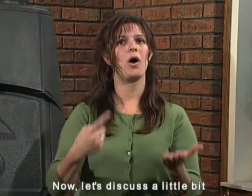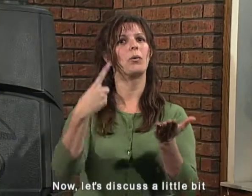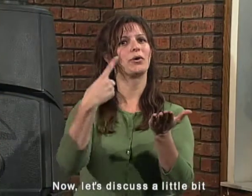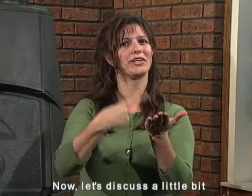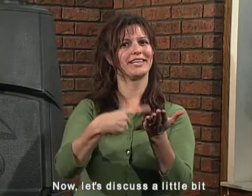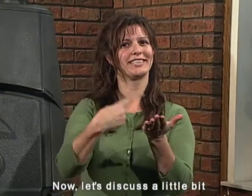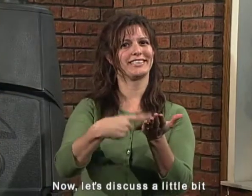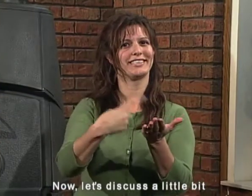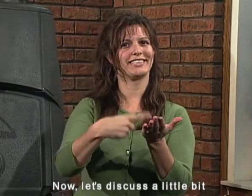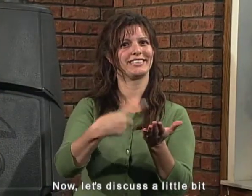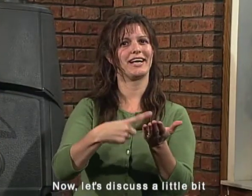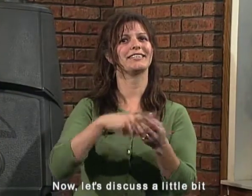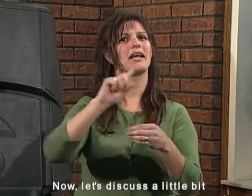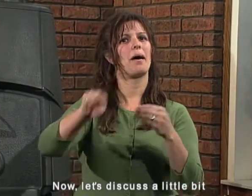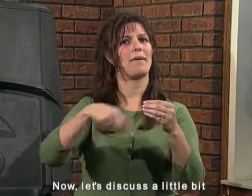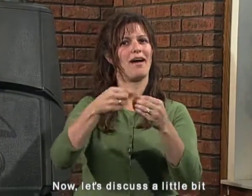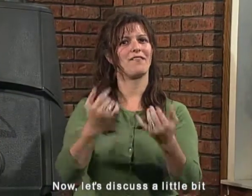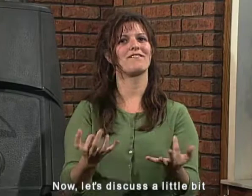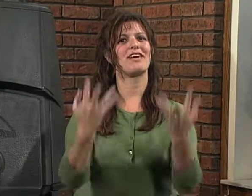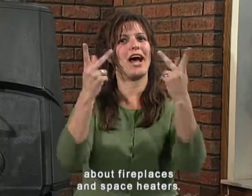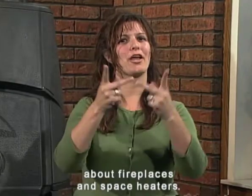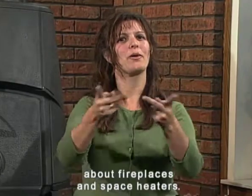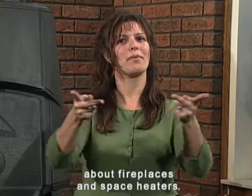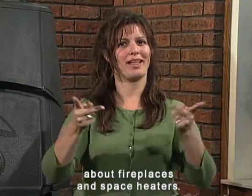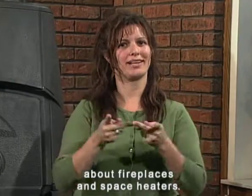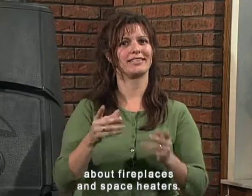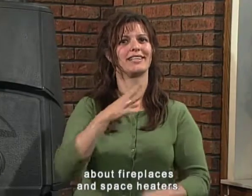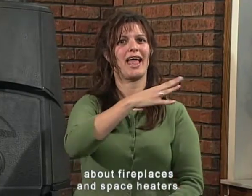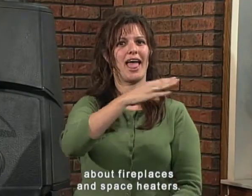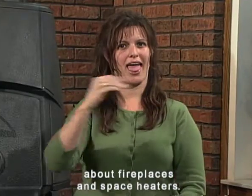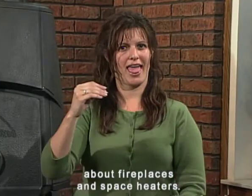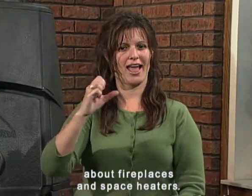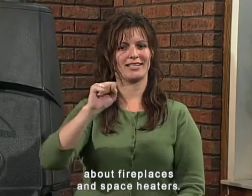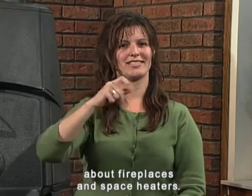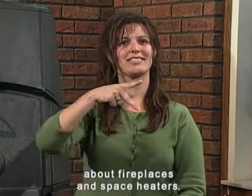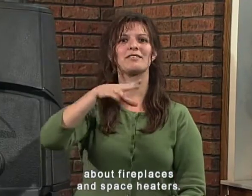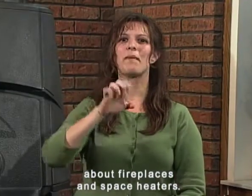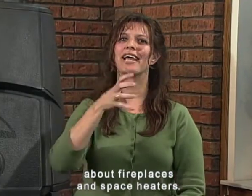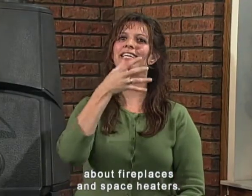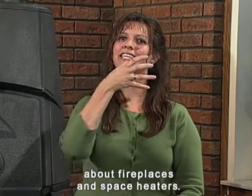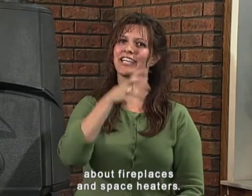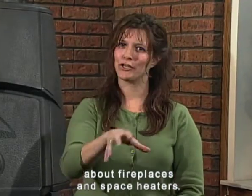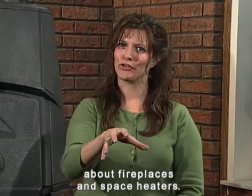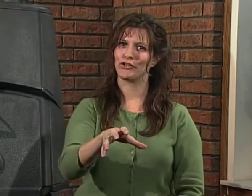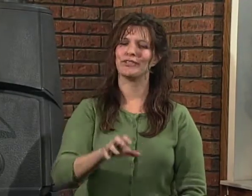Now, let's discuss a little bit about fireplaces and space heaters.